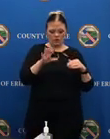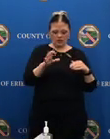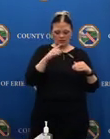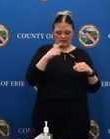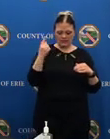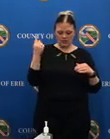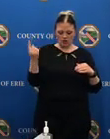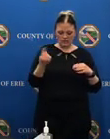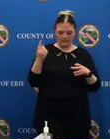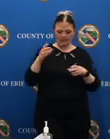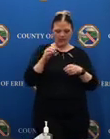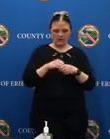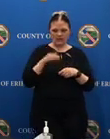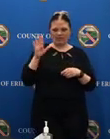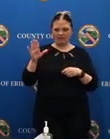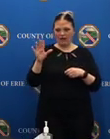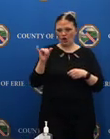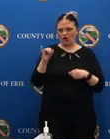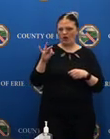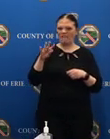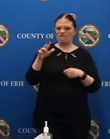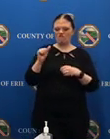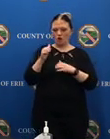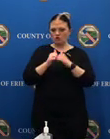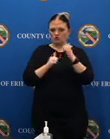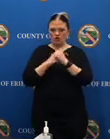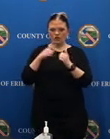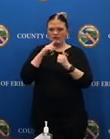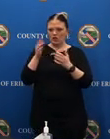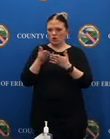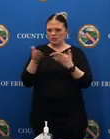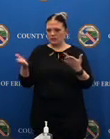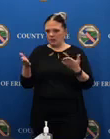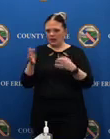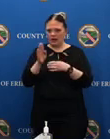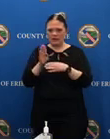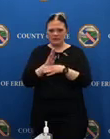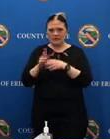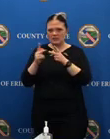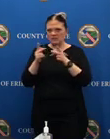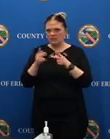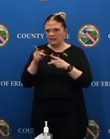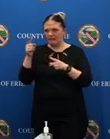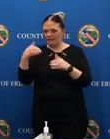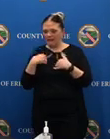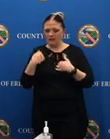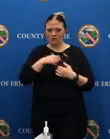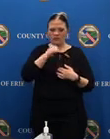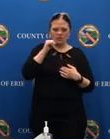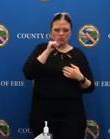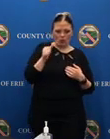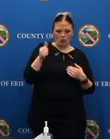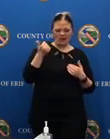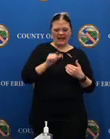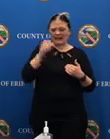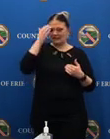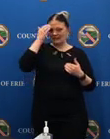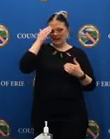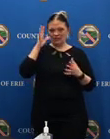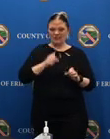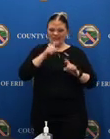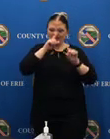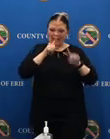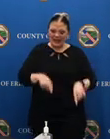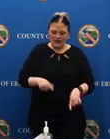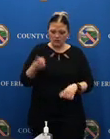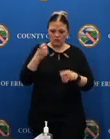something in their infrastructure? Is there a supply chain that they have that we don't? Is there any knowledge that you have that you can share that would answer the